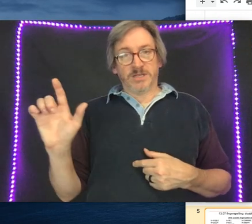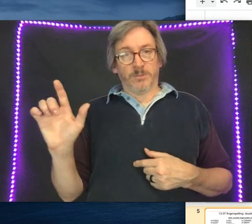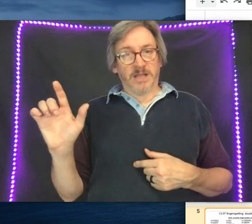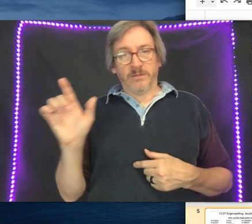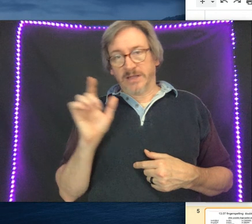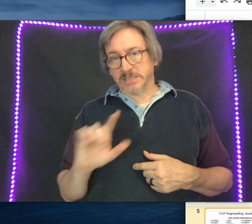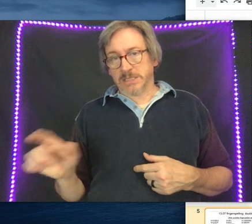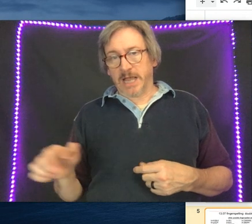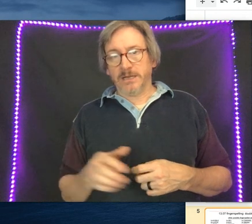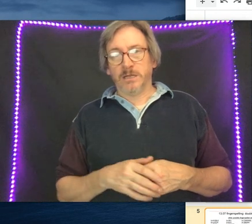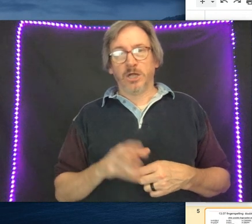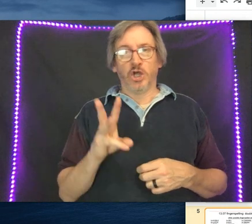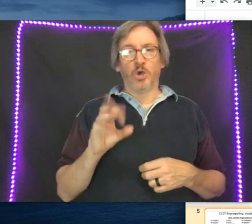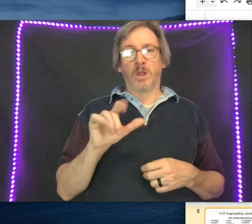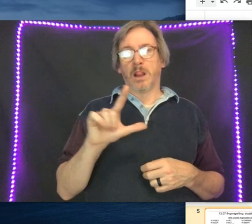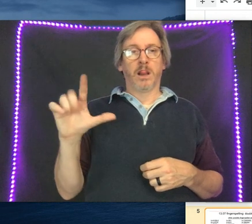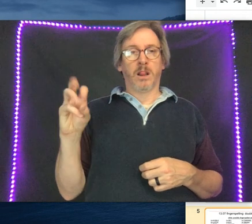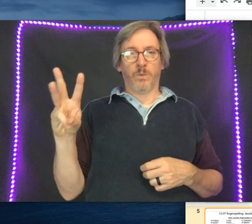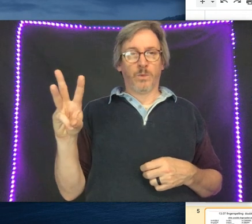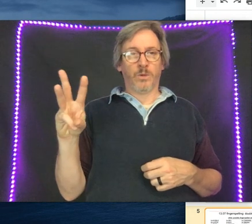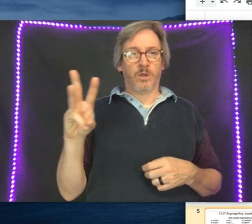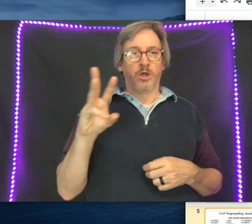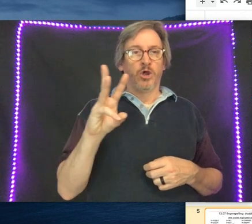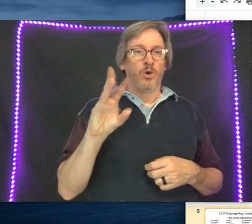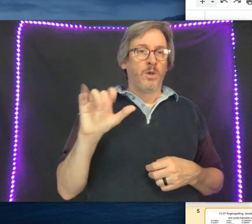Ending with a double L, that can slide.